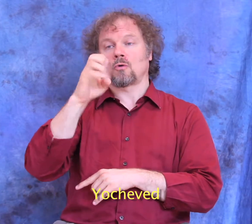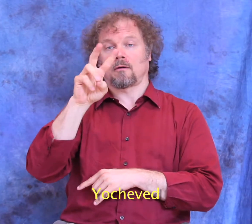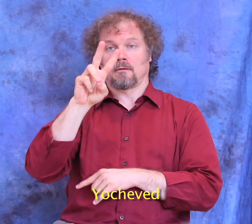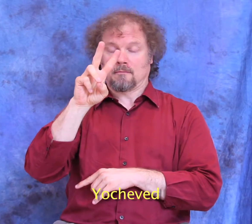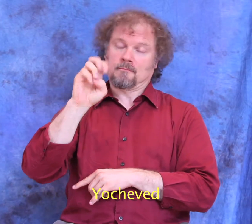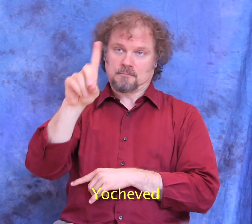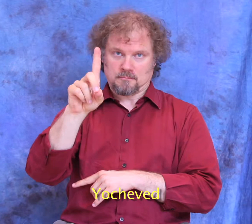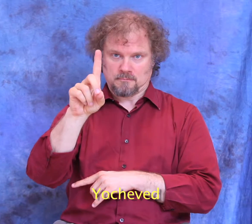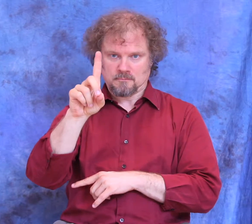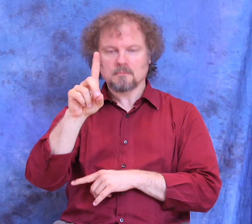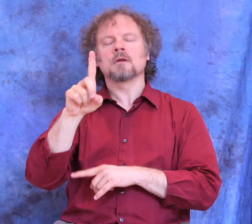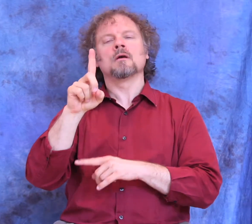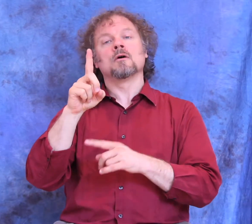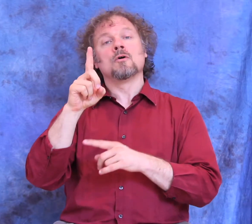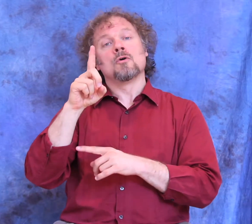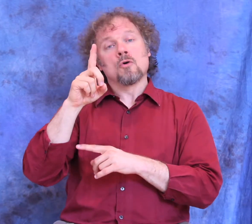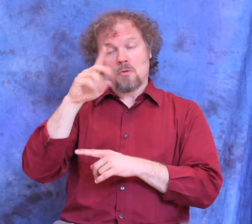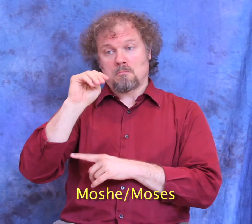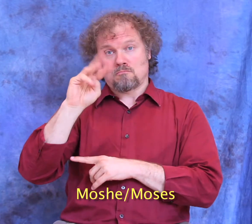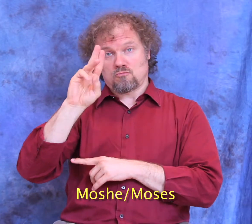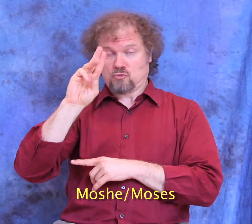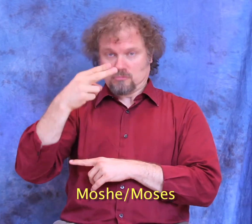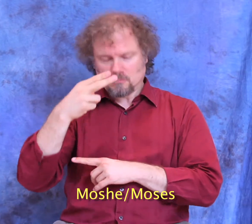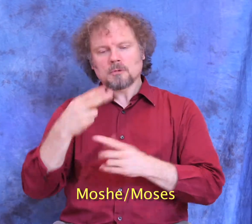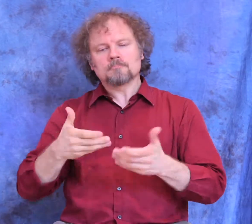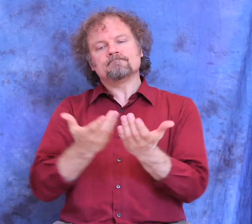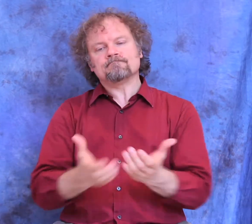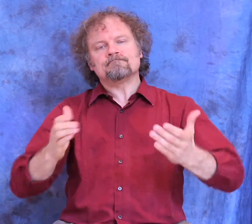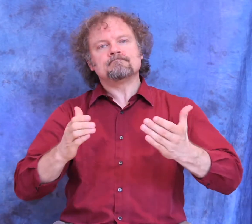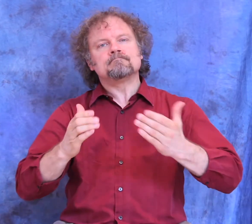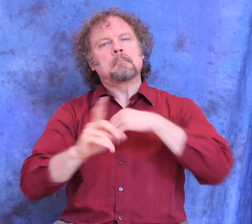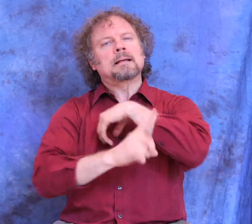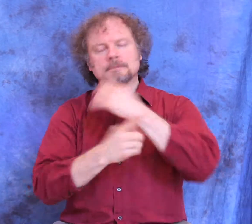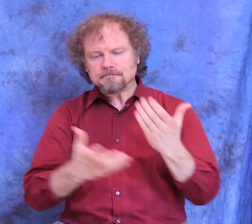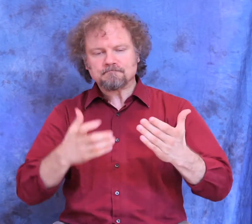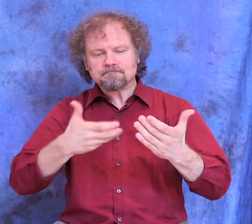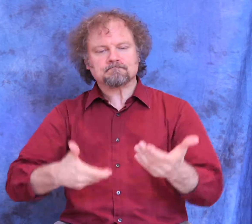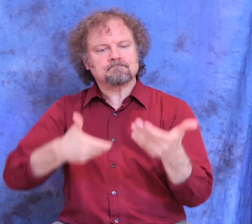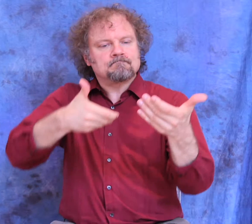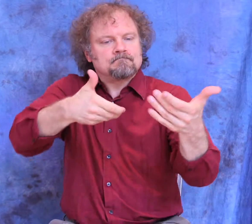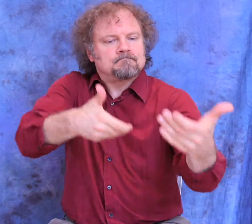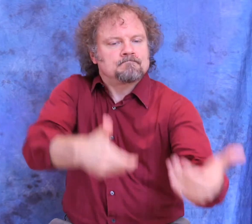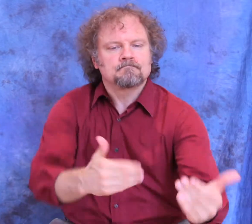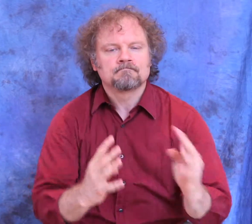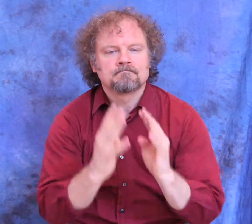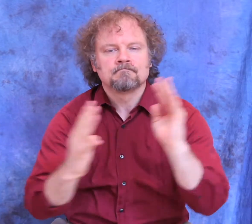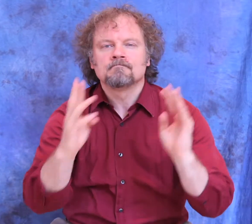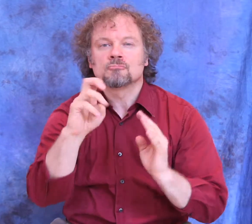Yocheved, put Moshe into a wicker basket and placed him among the reeds at the riverbank. There he was rescued by the